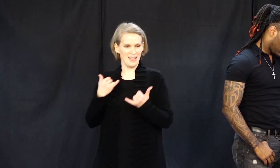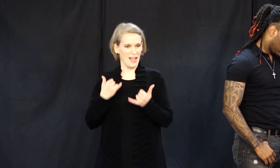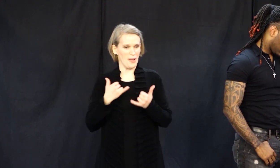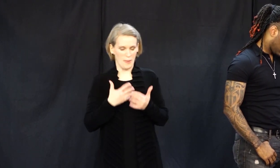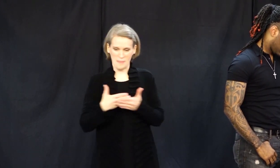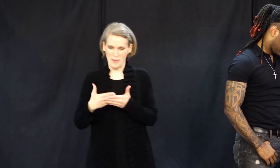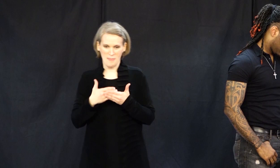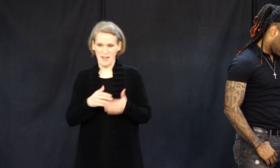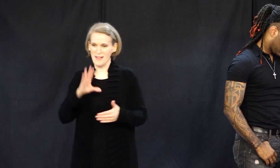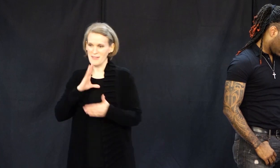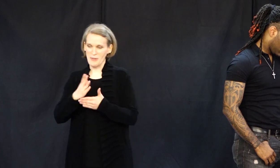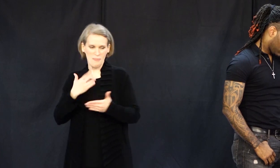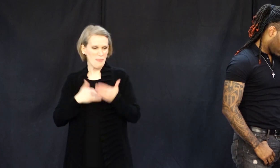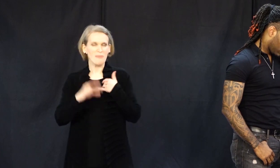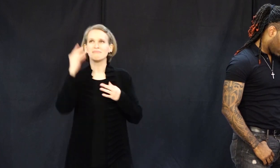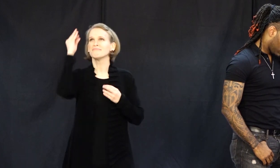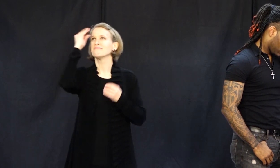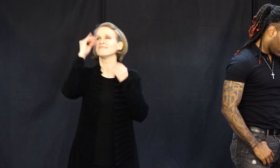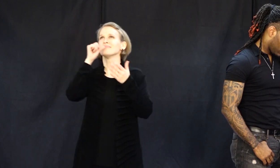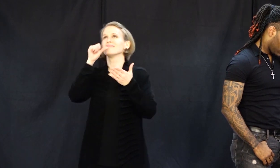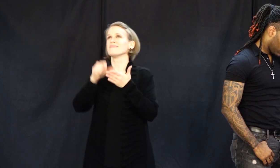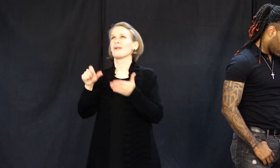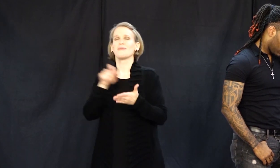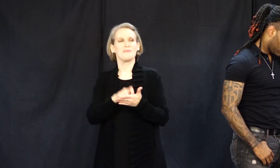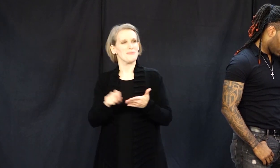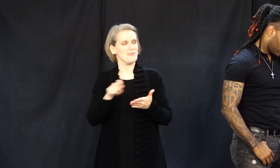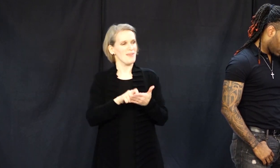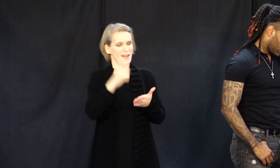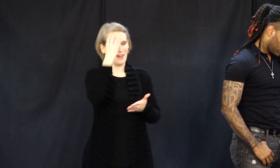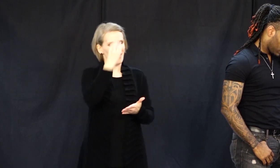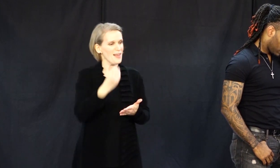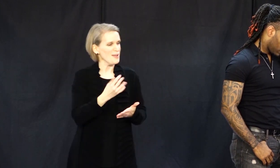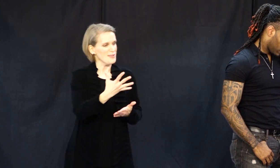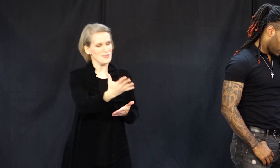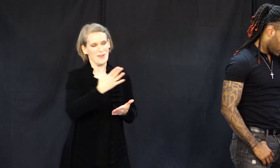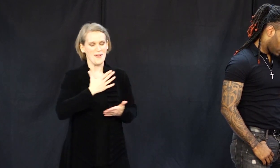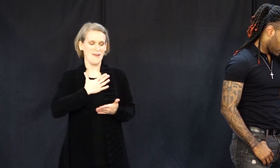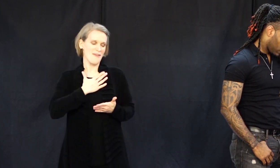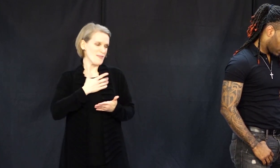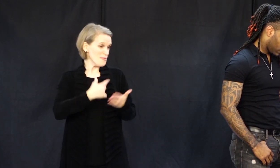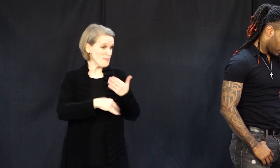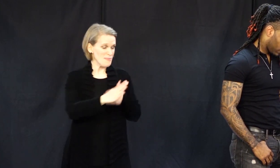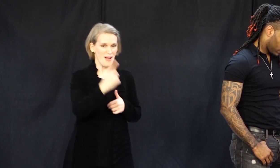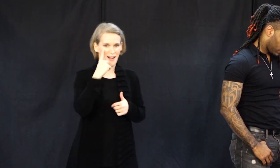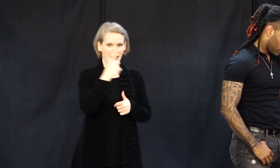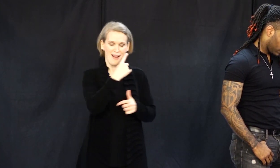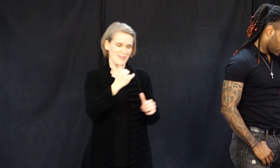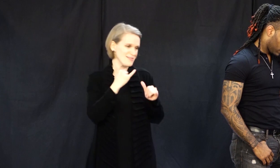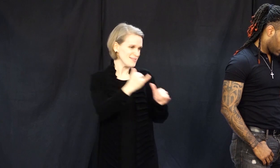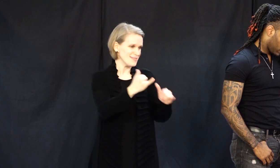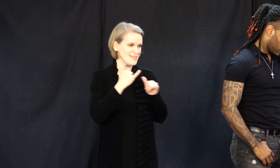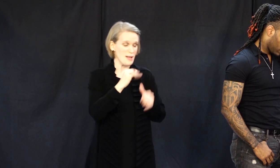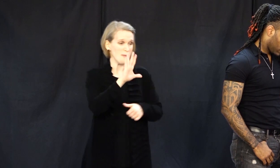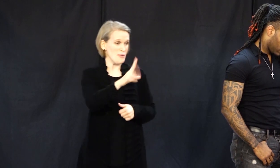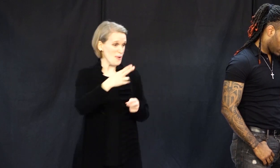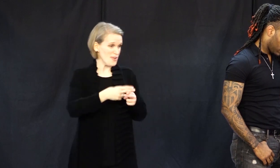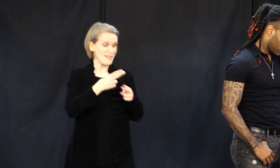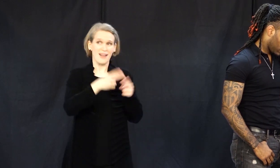Theodosia, what to say to you? You have my eyes, you have your mother's name. When you